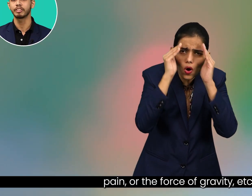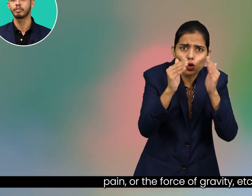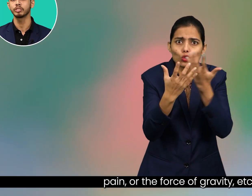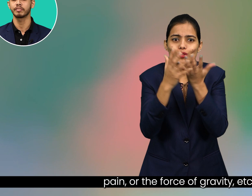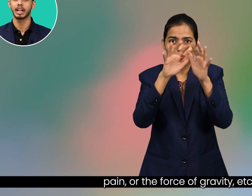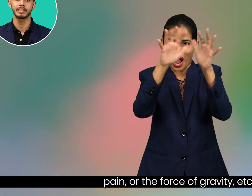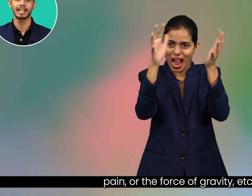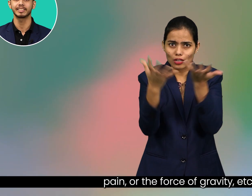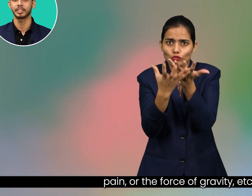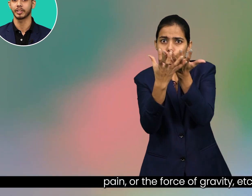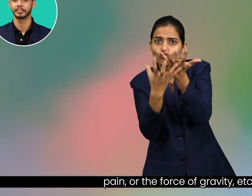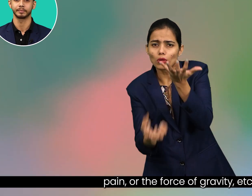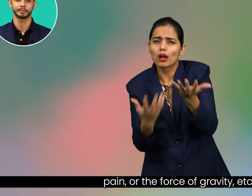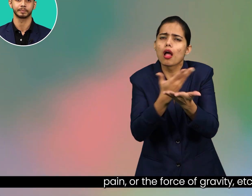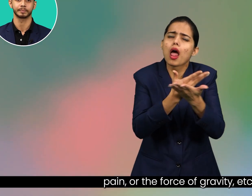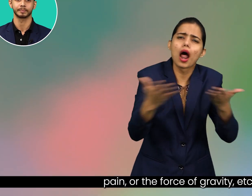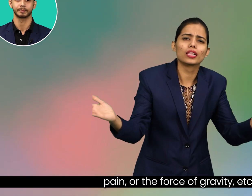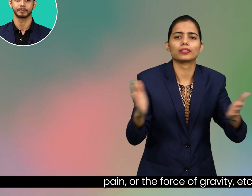or the force of gravity, etc.